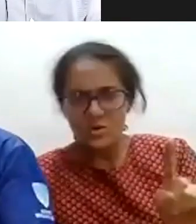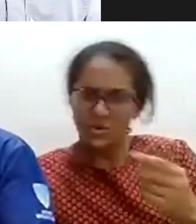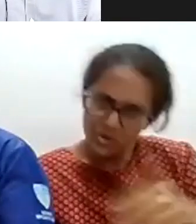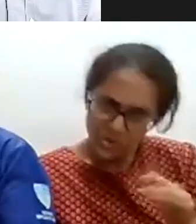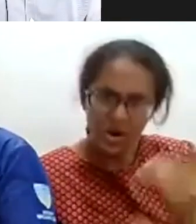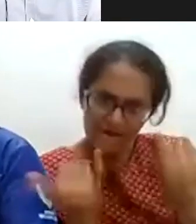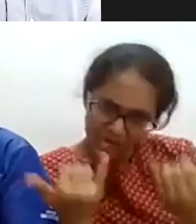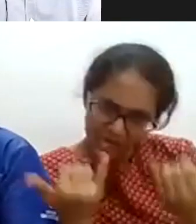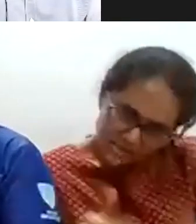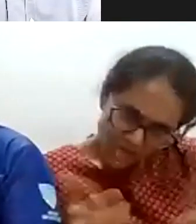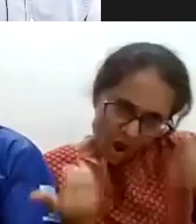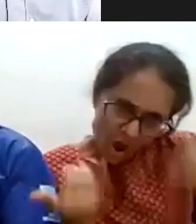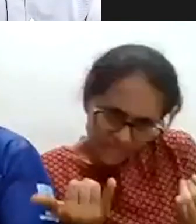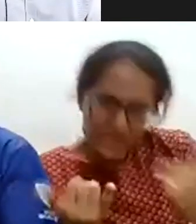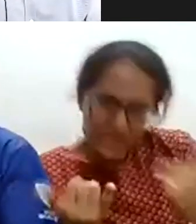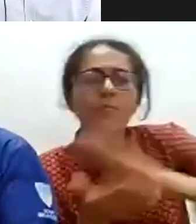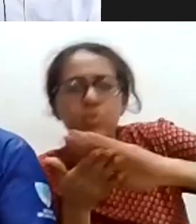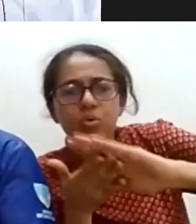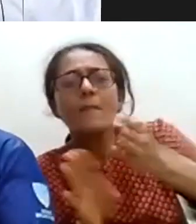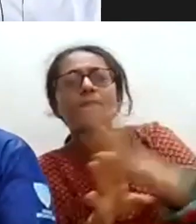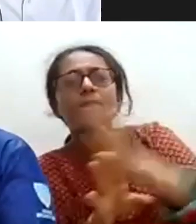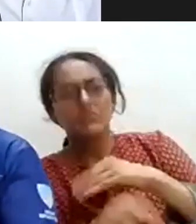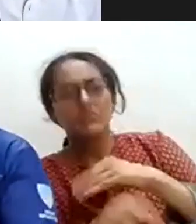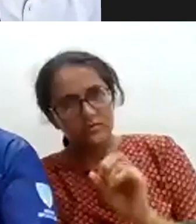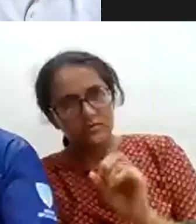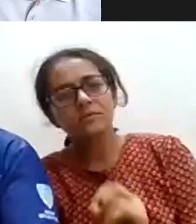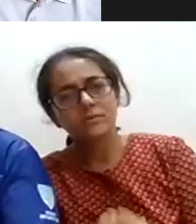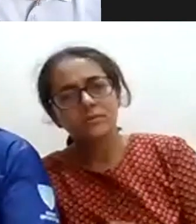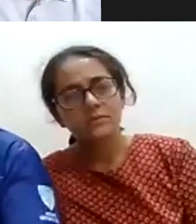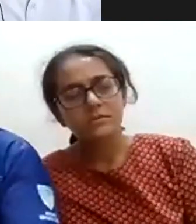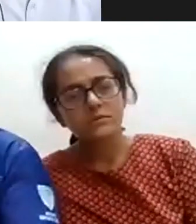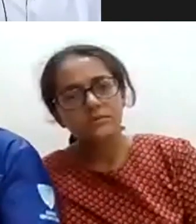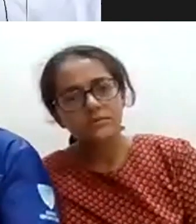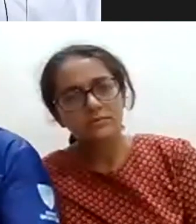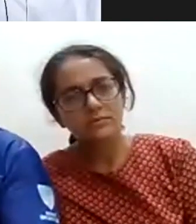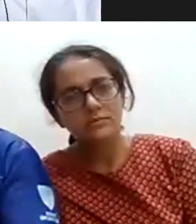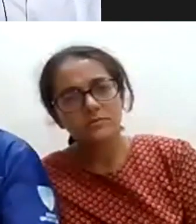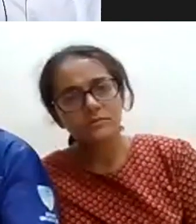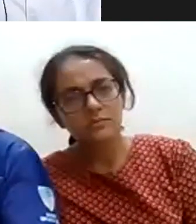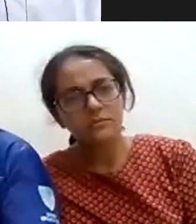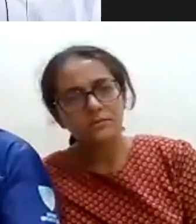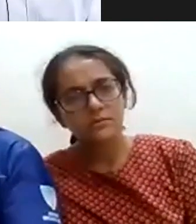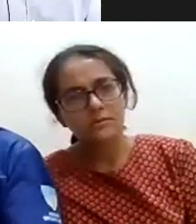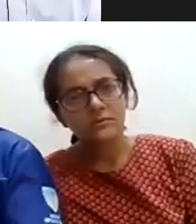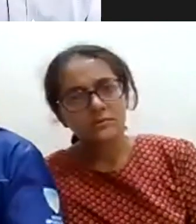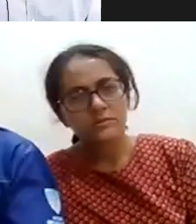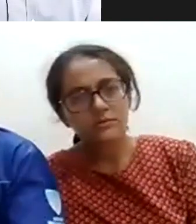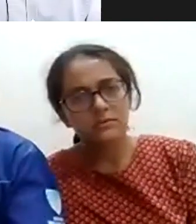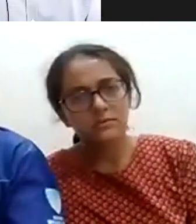Is it allowed? Okay. So I'm sorry, let's just say it again here.